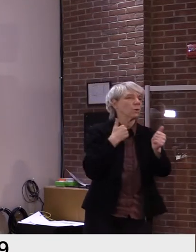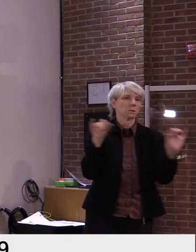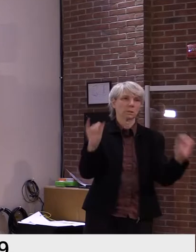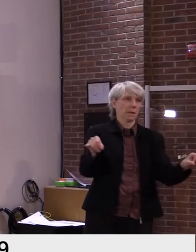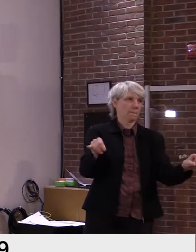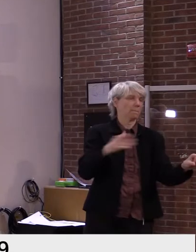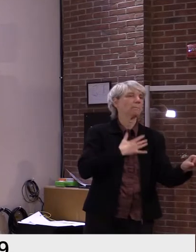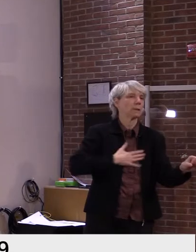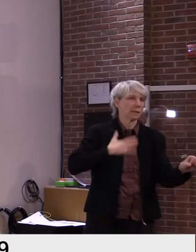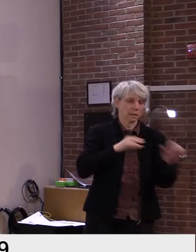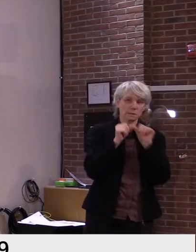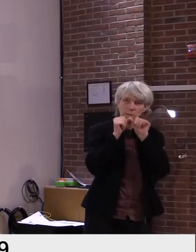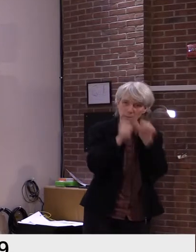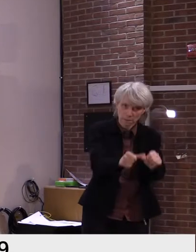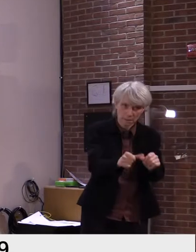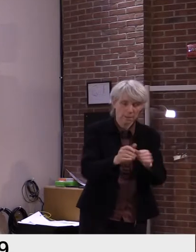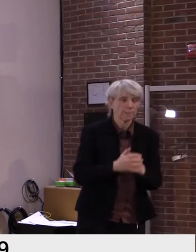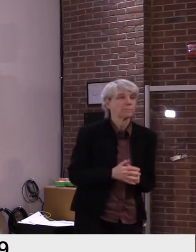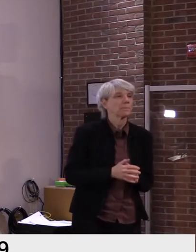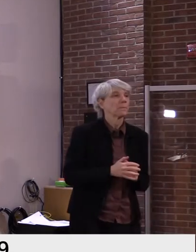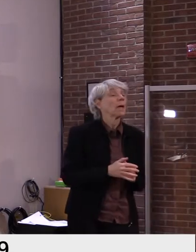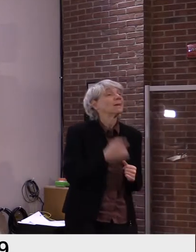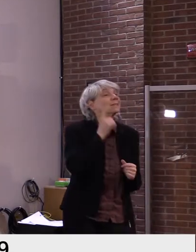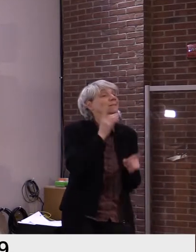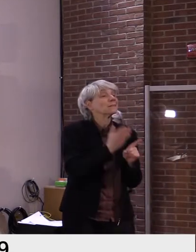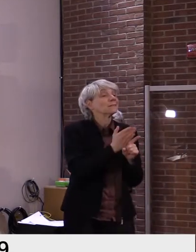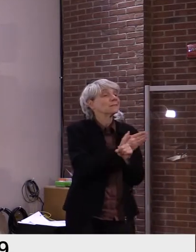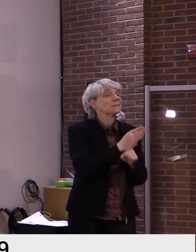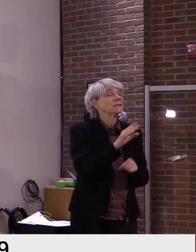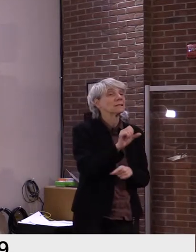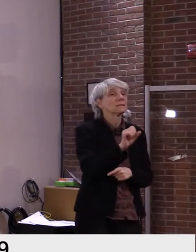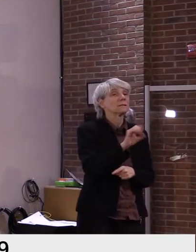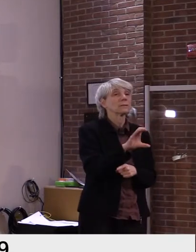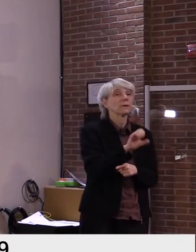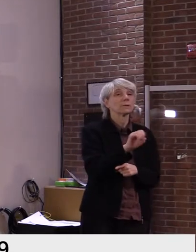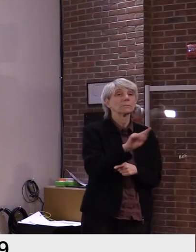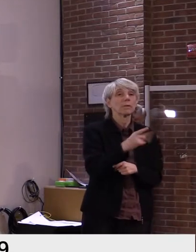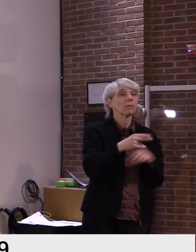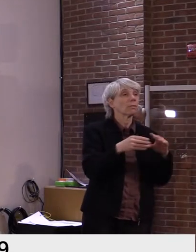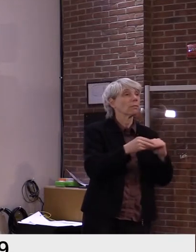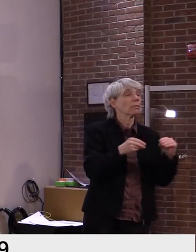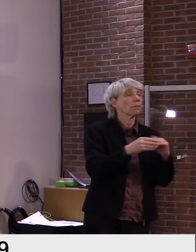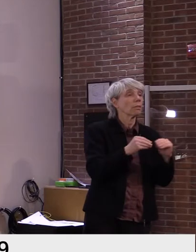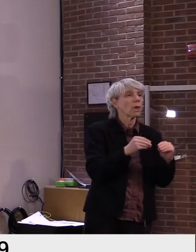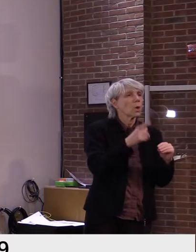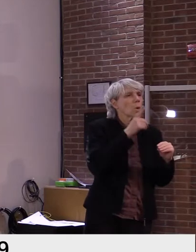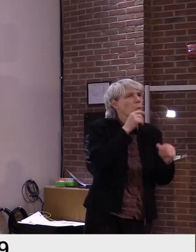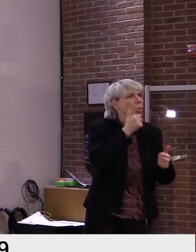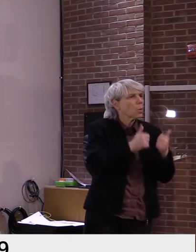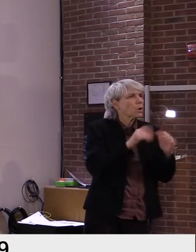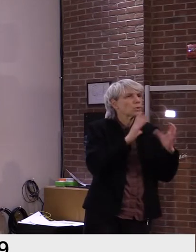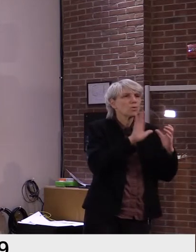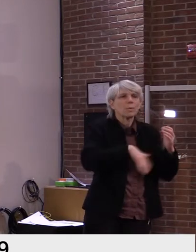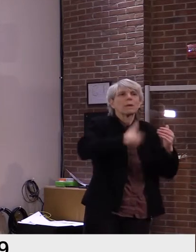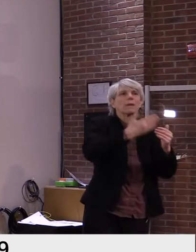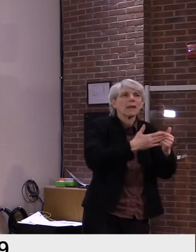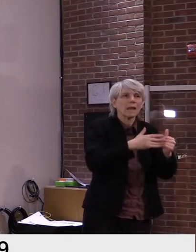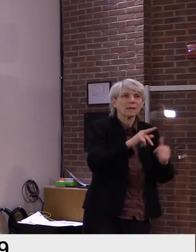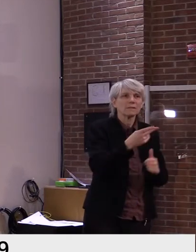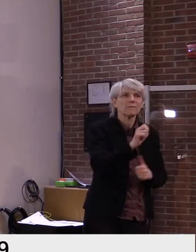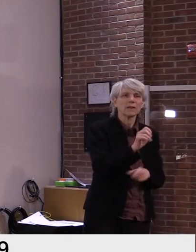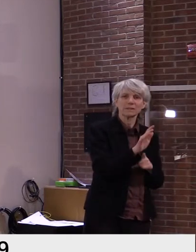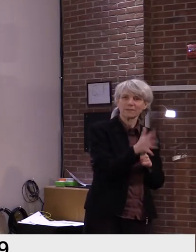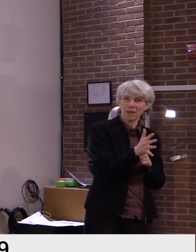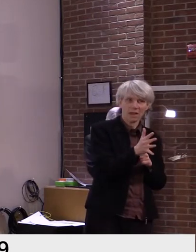Now I'd like to add a little more detail to Secretary Smith's preview of Vermonters with high-risk health conditions who will soon be eligible